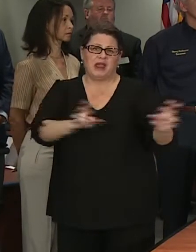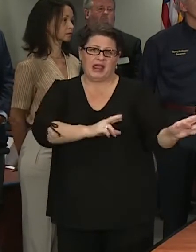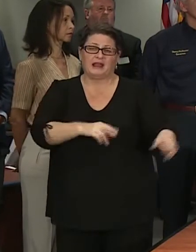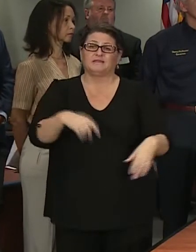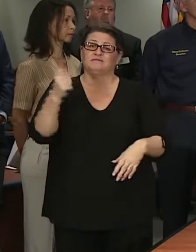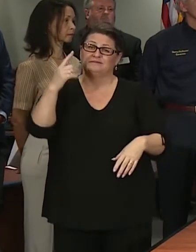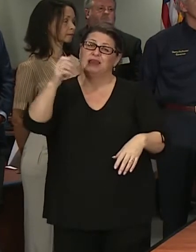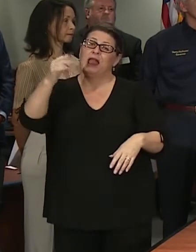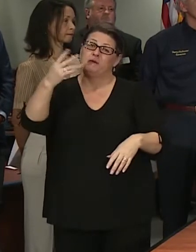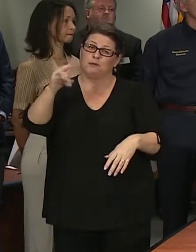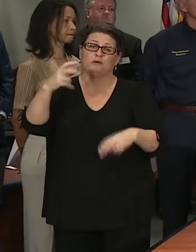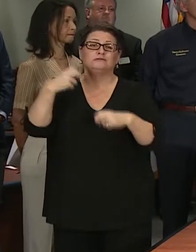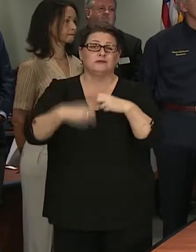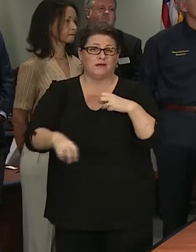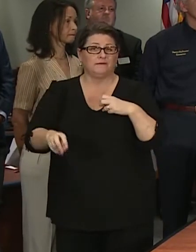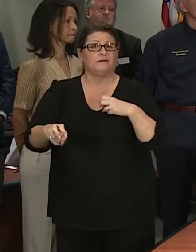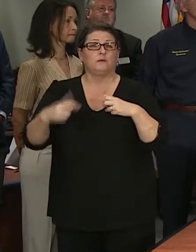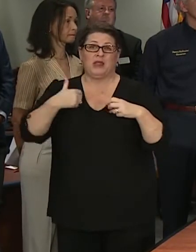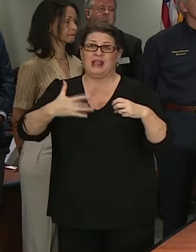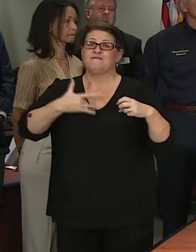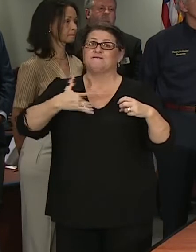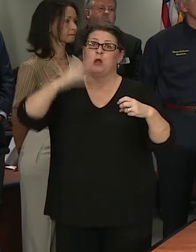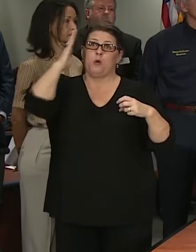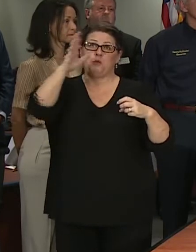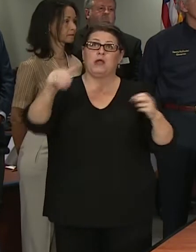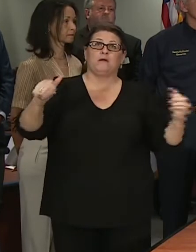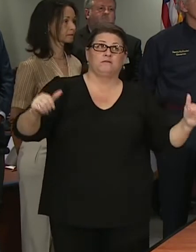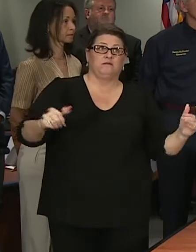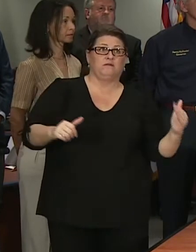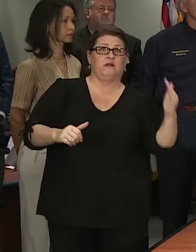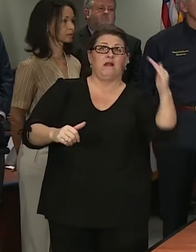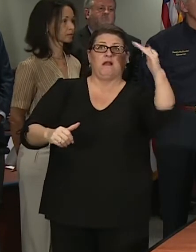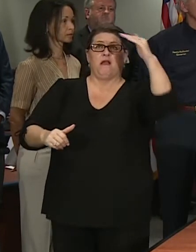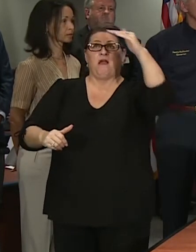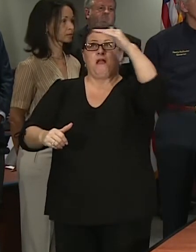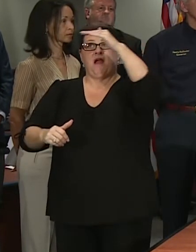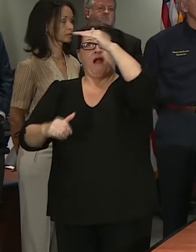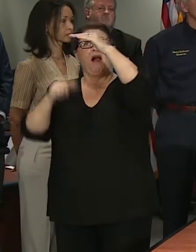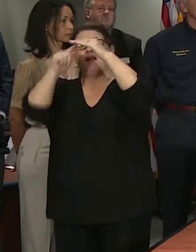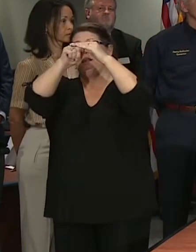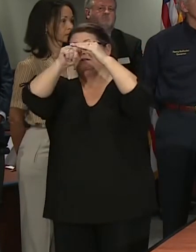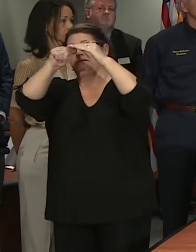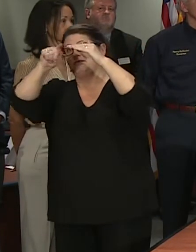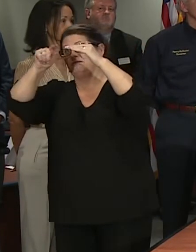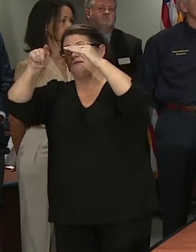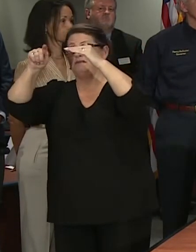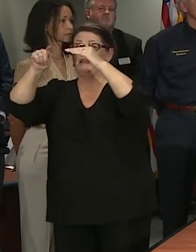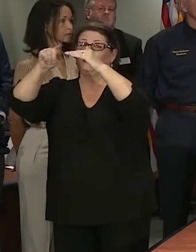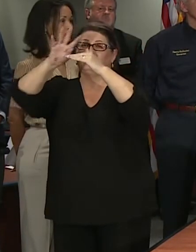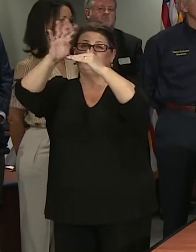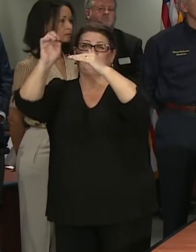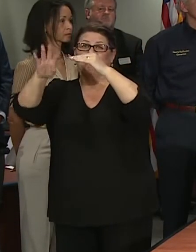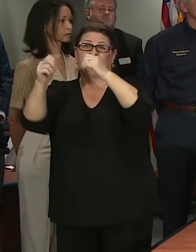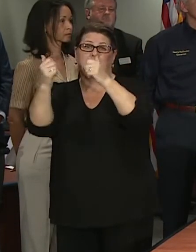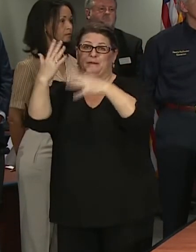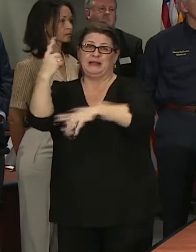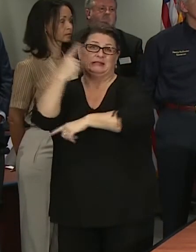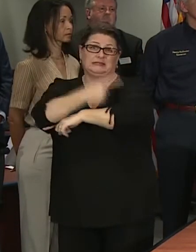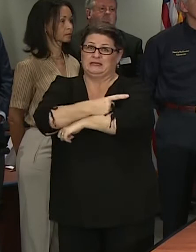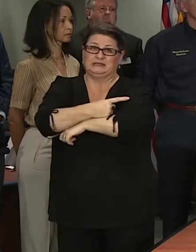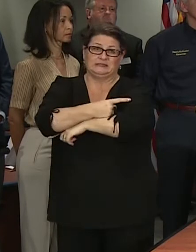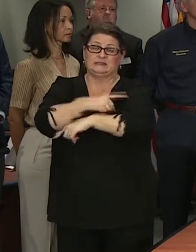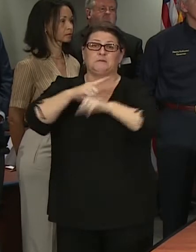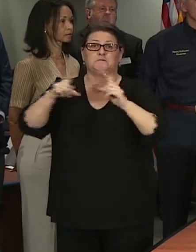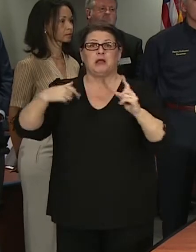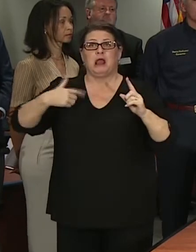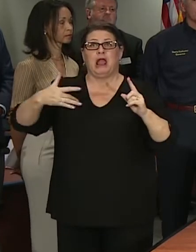The surge is likely to last a while. It won't go away right away, but I think we can pull it together, and I'm confident that based